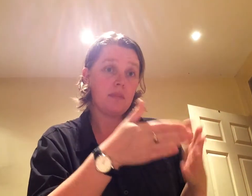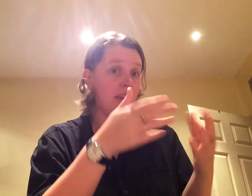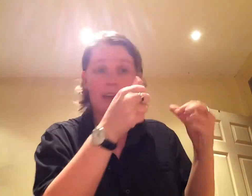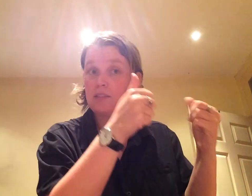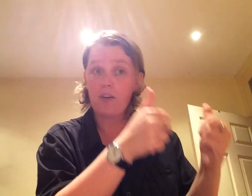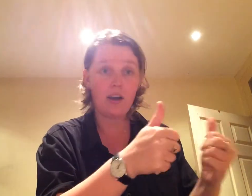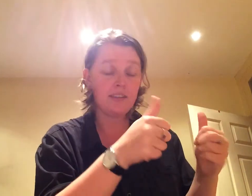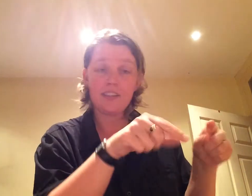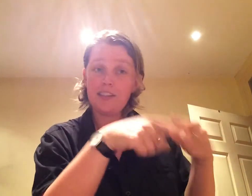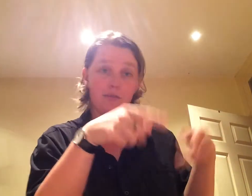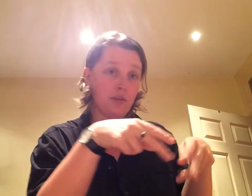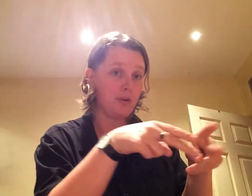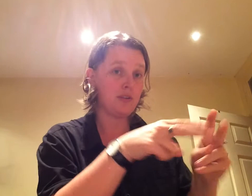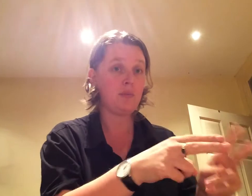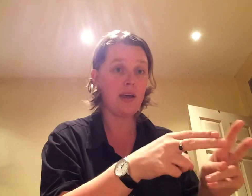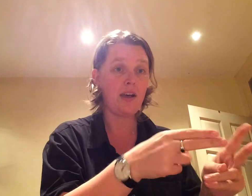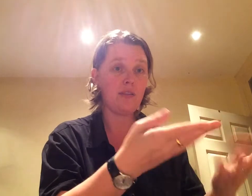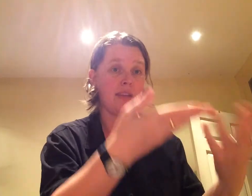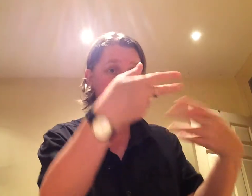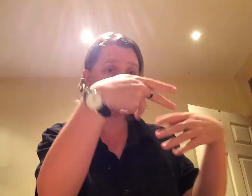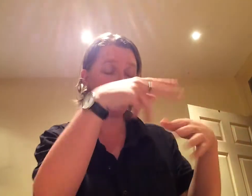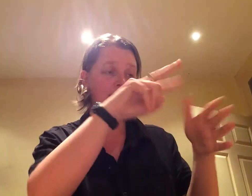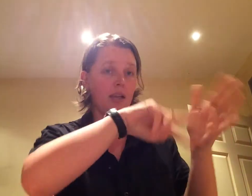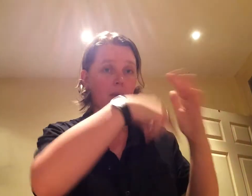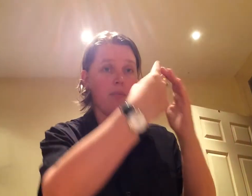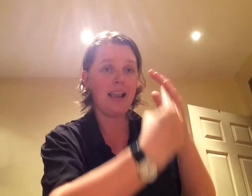and that's fine. That's a different approach as well, and that's sort of like a